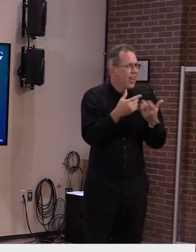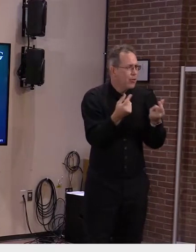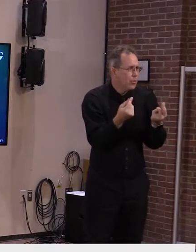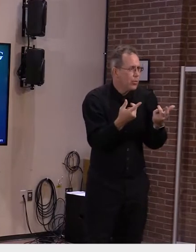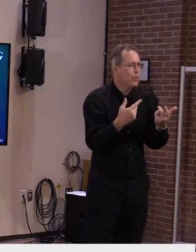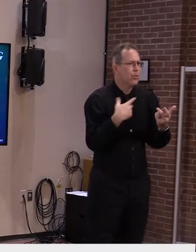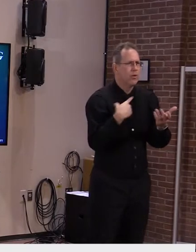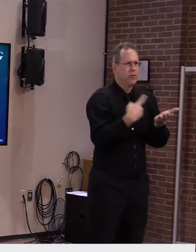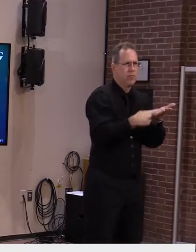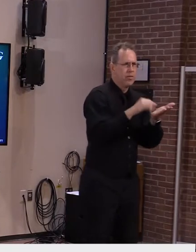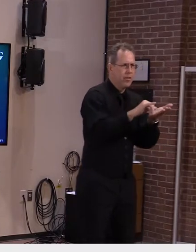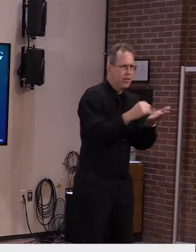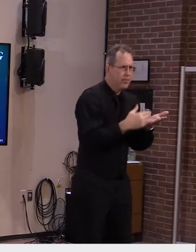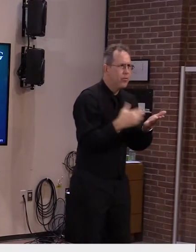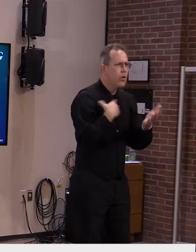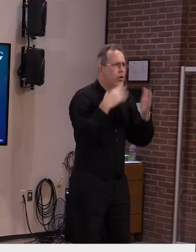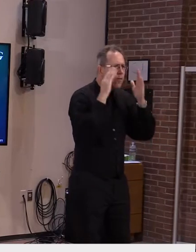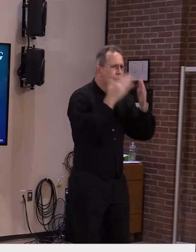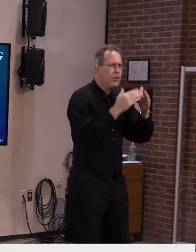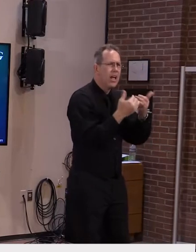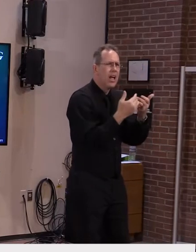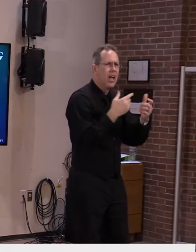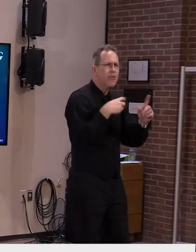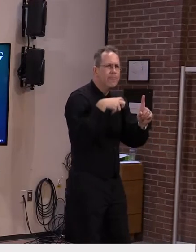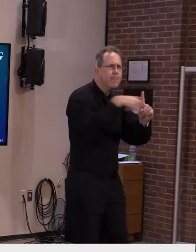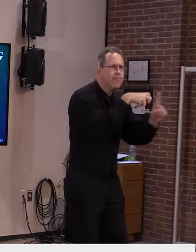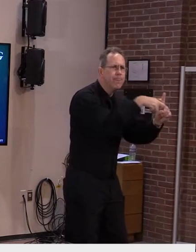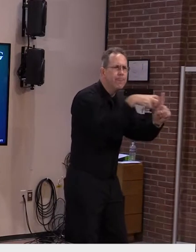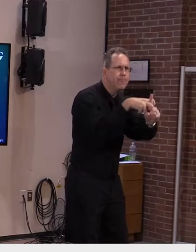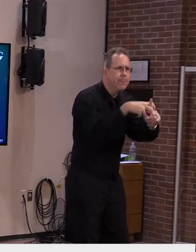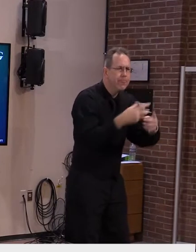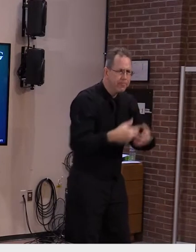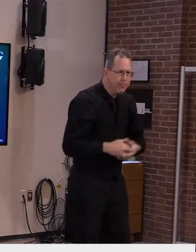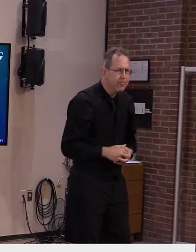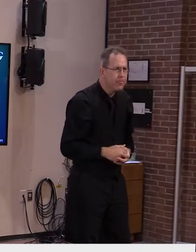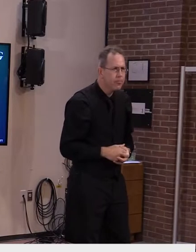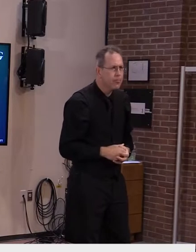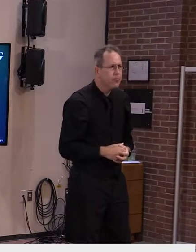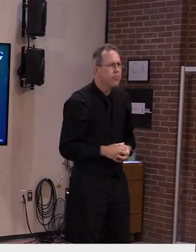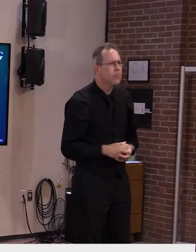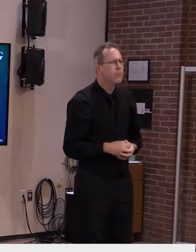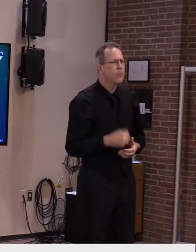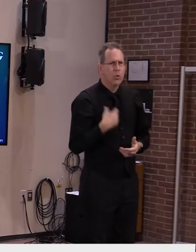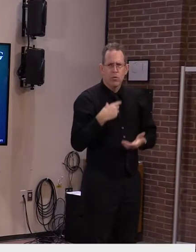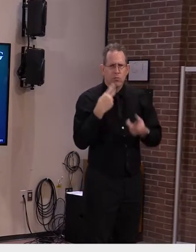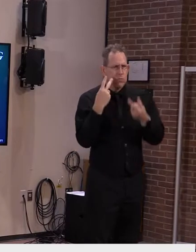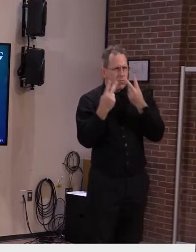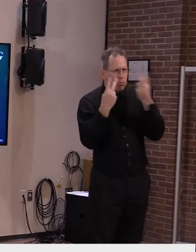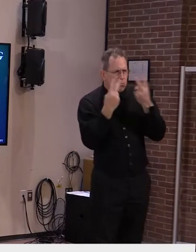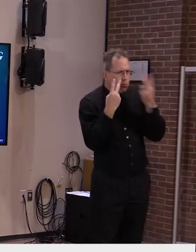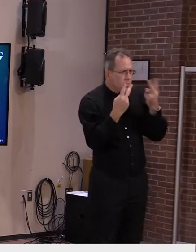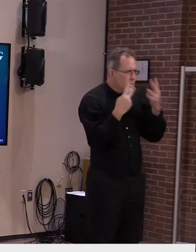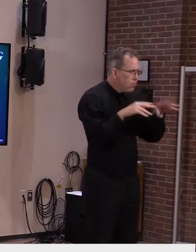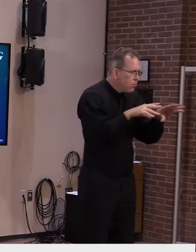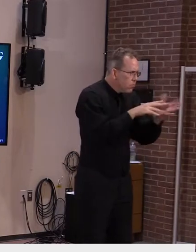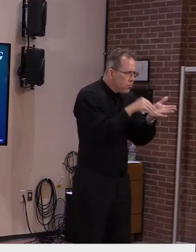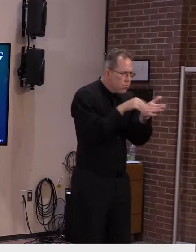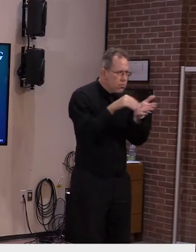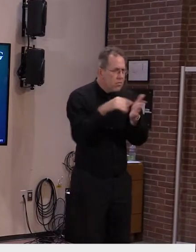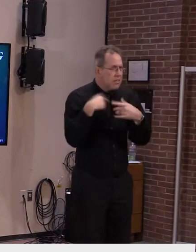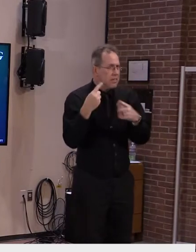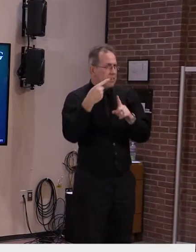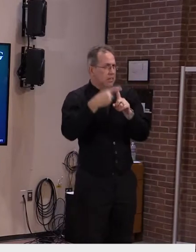tracing. During the pandemic, we have learned a lot, and we constantly are adopting our approaches as